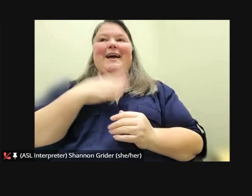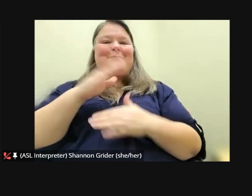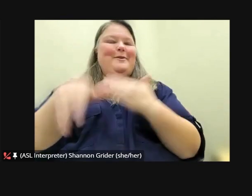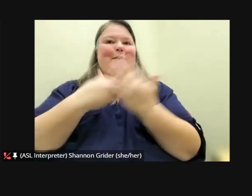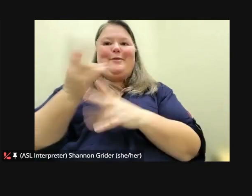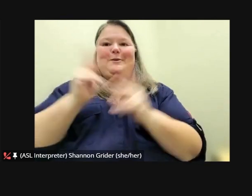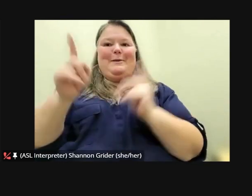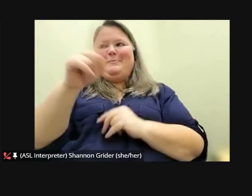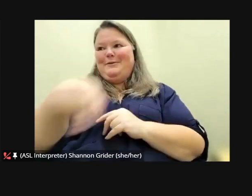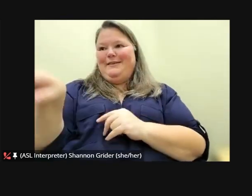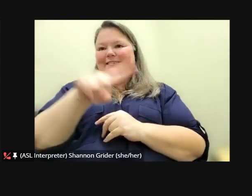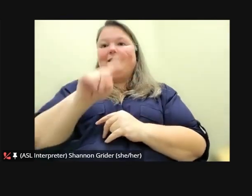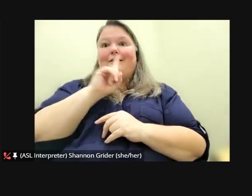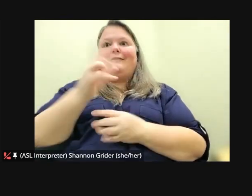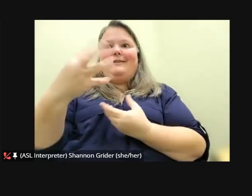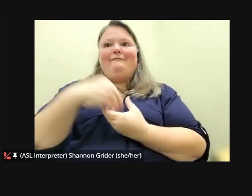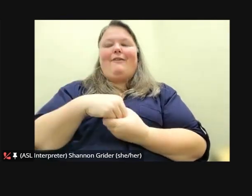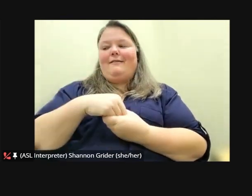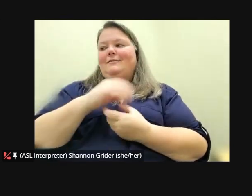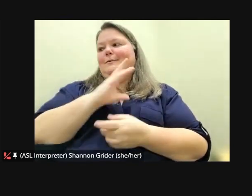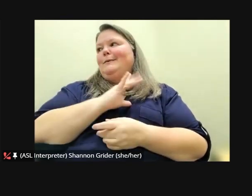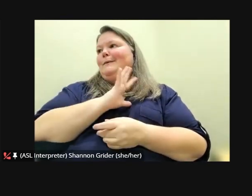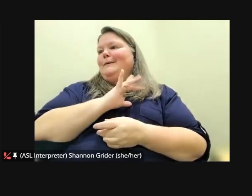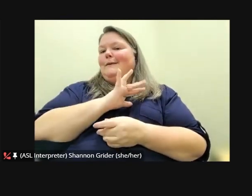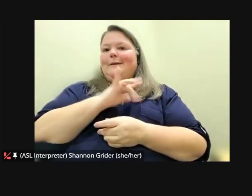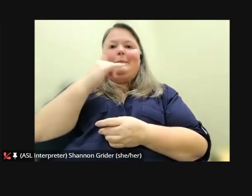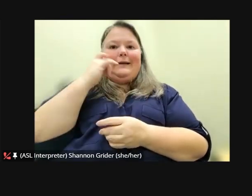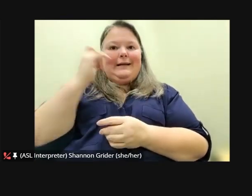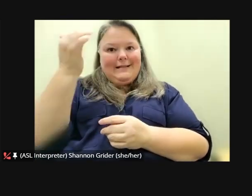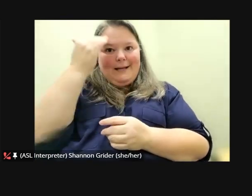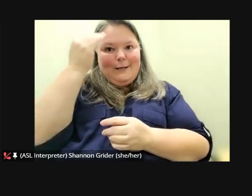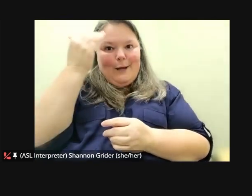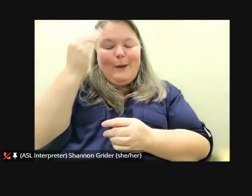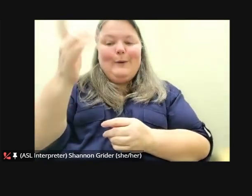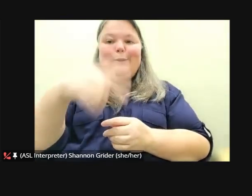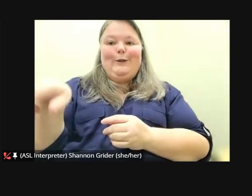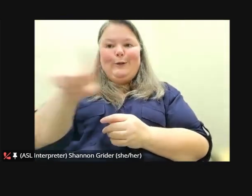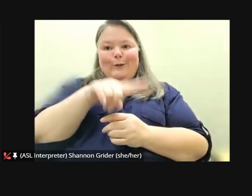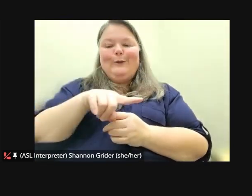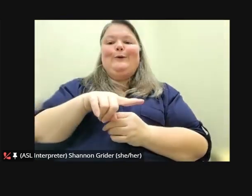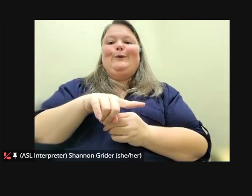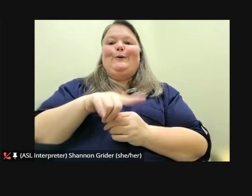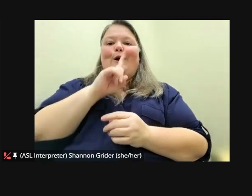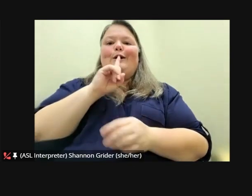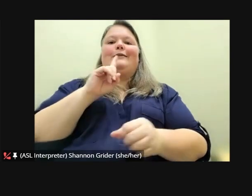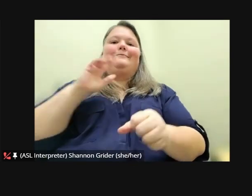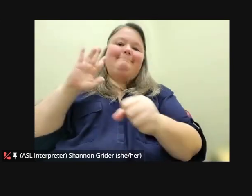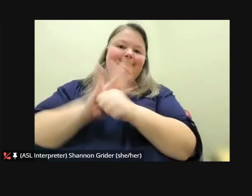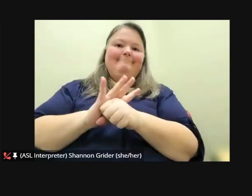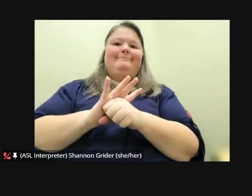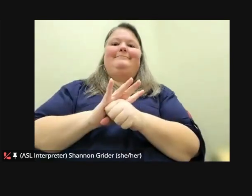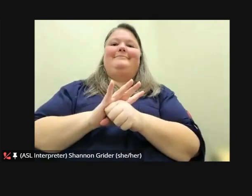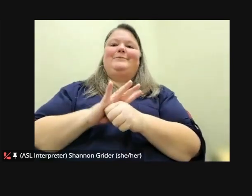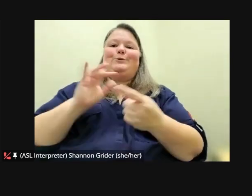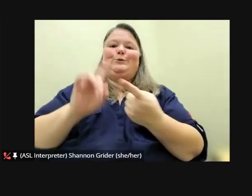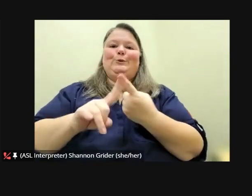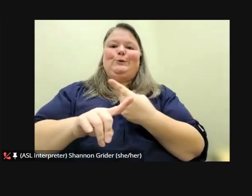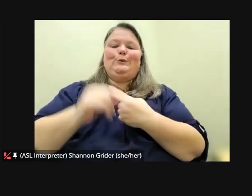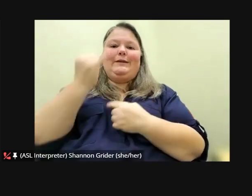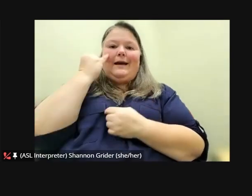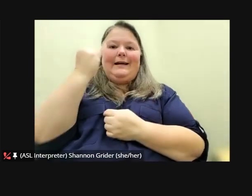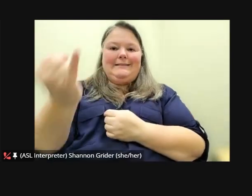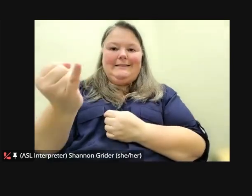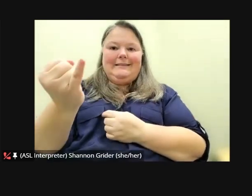here, because I know that you all are committed to this, to the ideas that are in